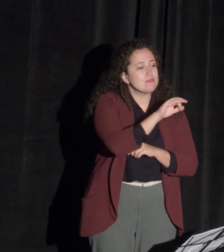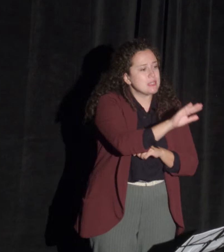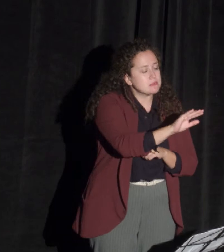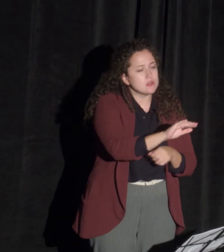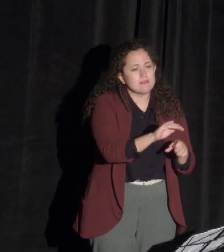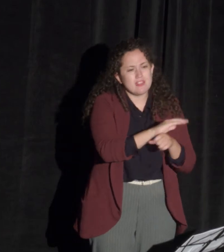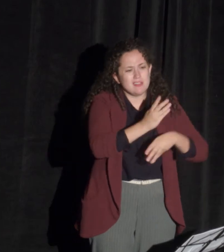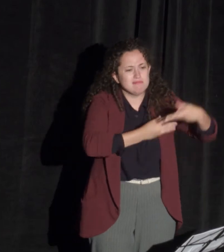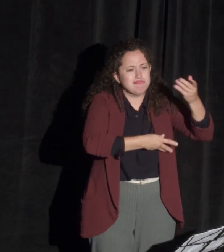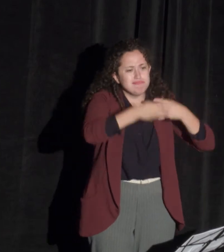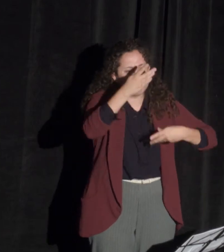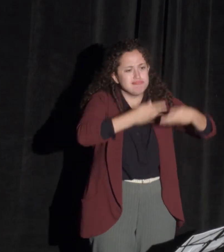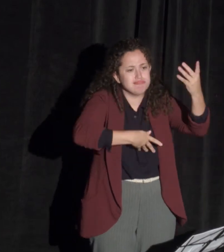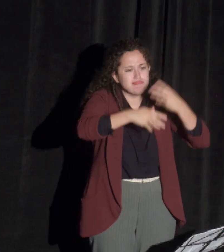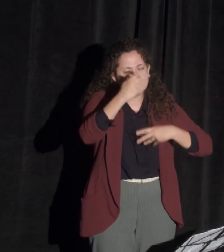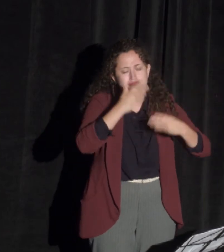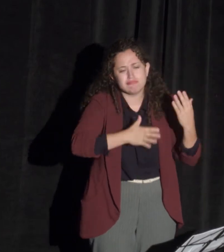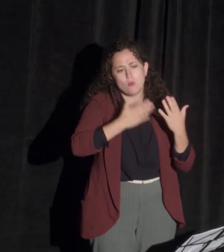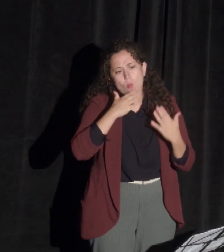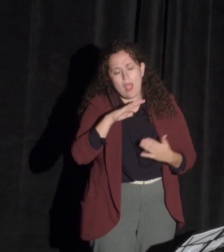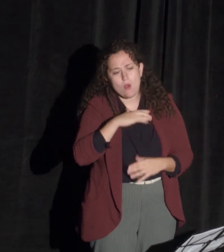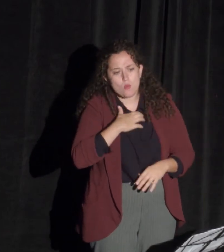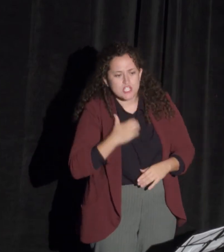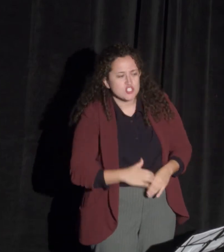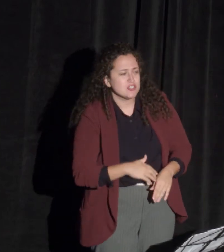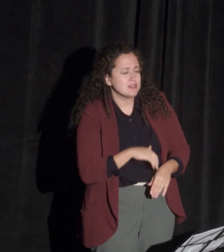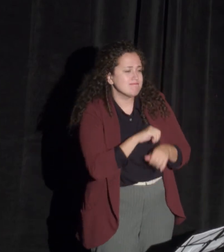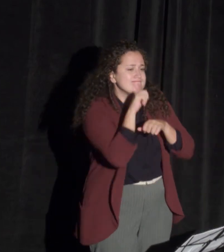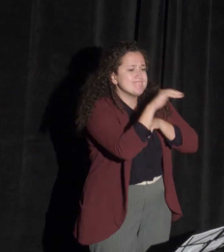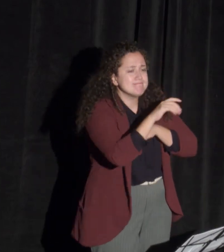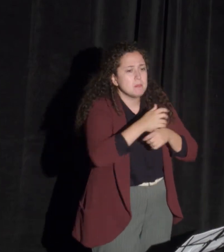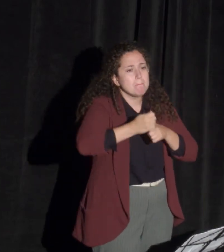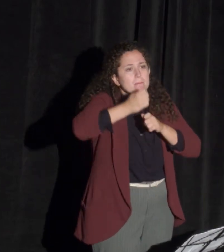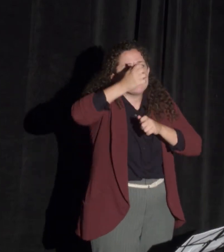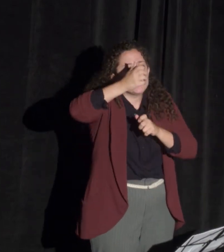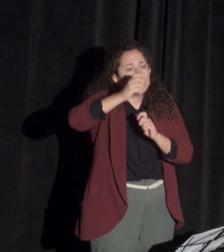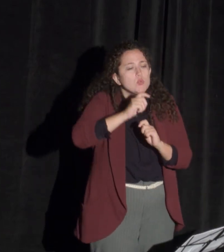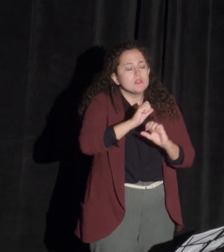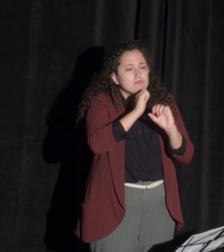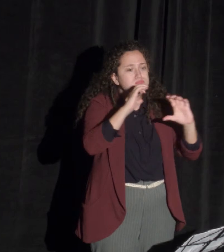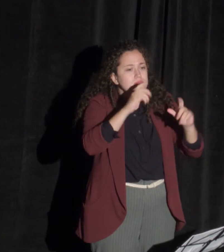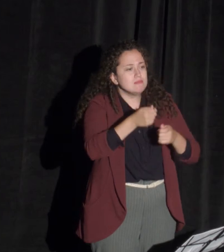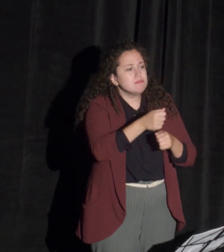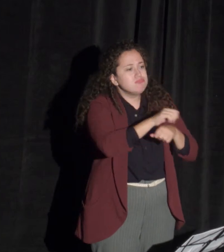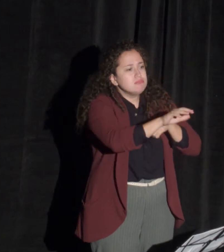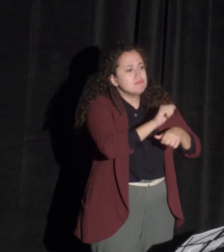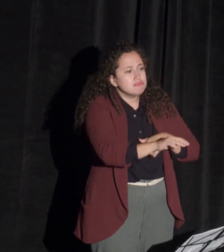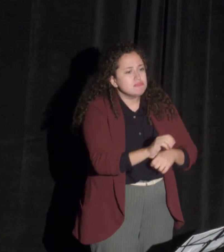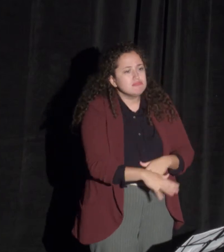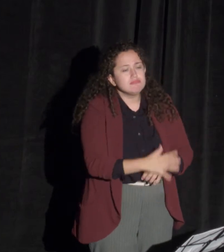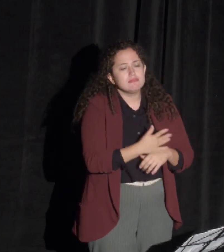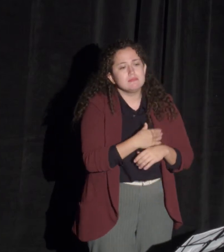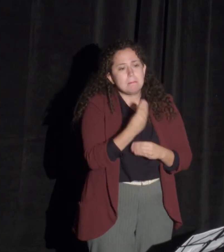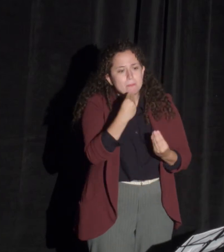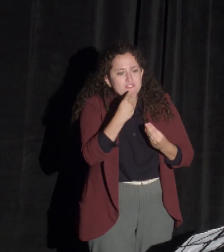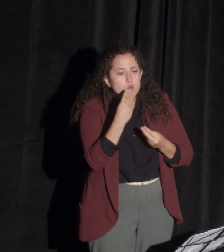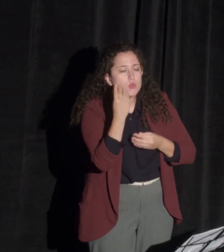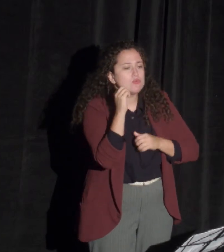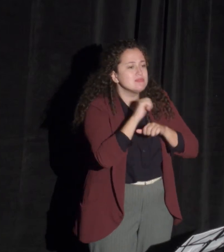wishes. Folks sent balloons and meal gift certificates, and there's even a get well card for Caitlin in the exhibit hall. Our hearts are filled with